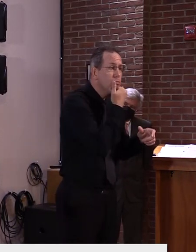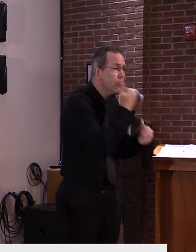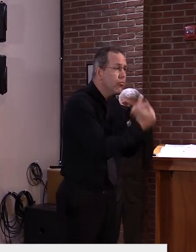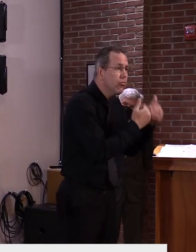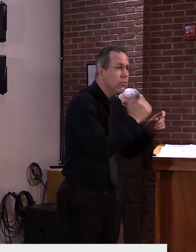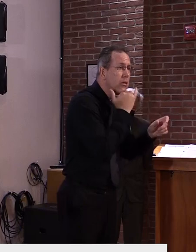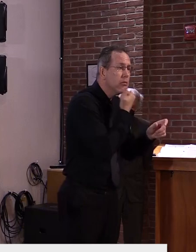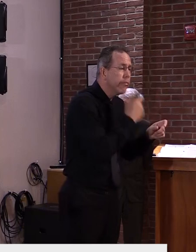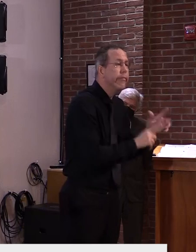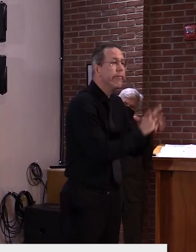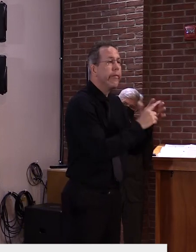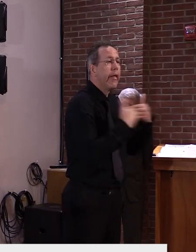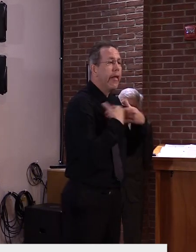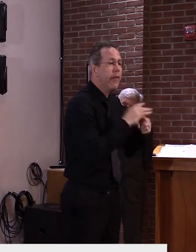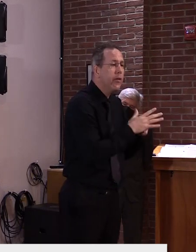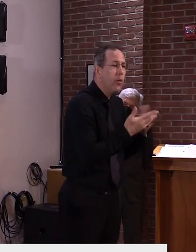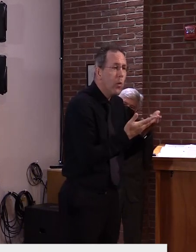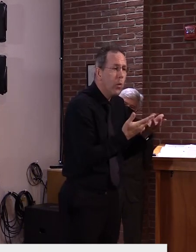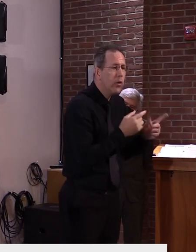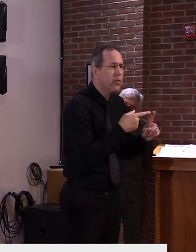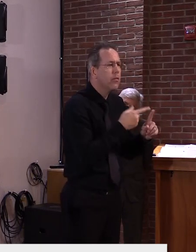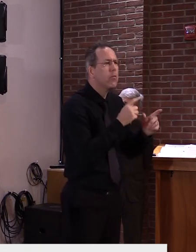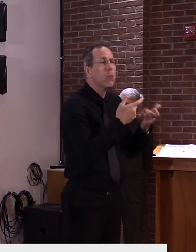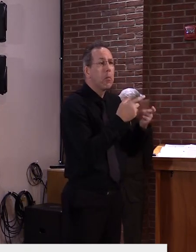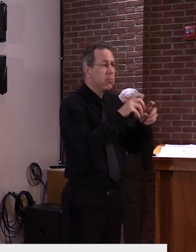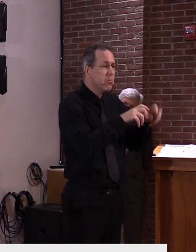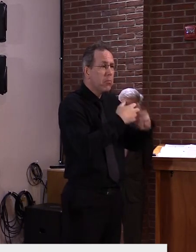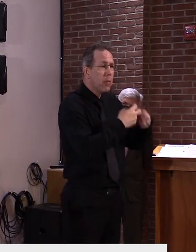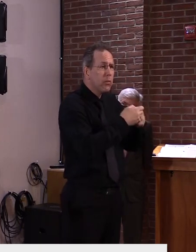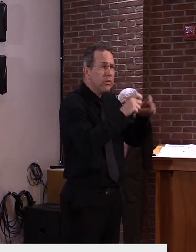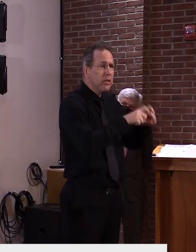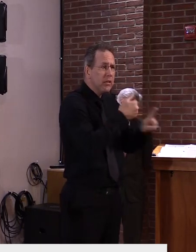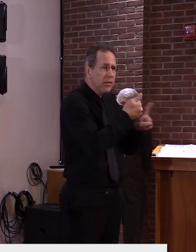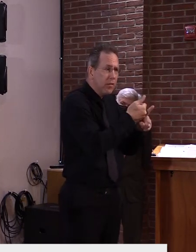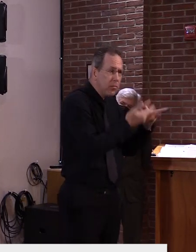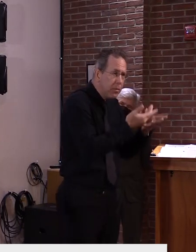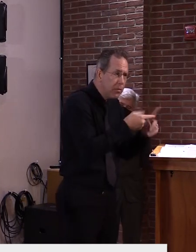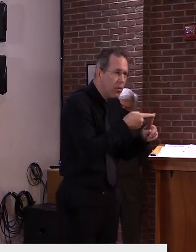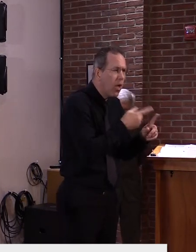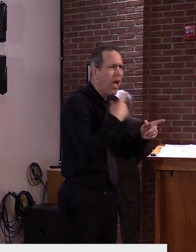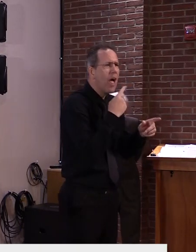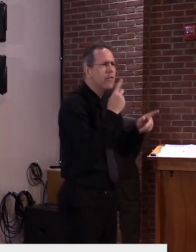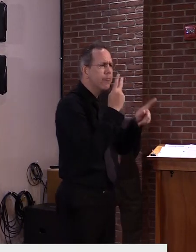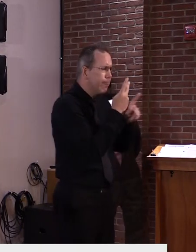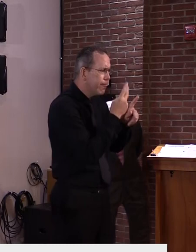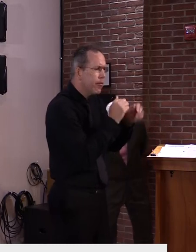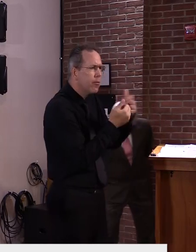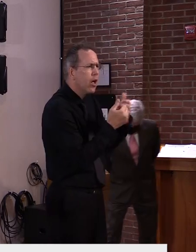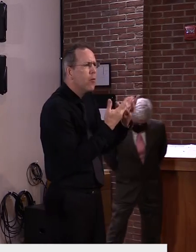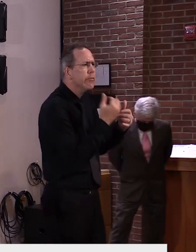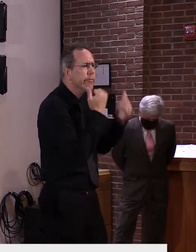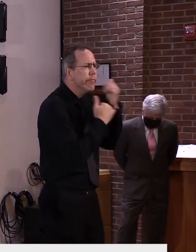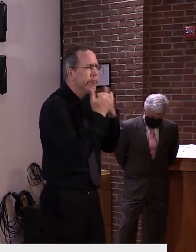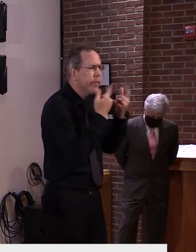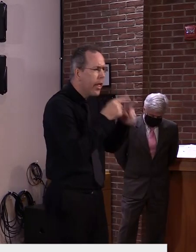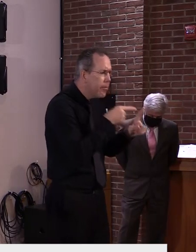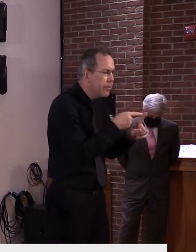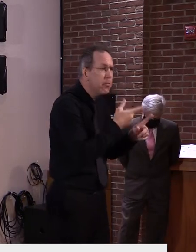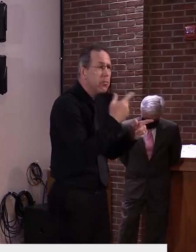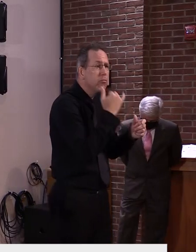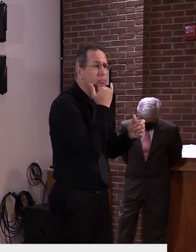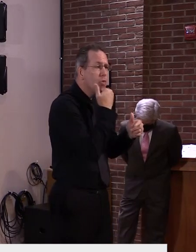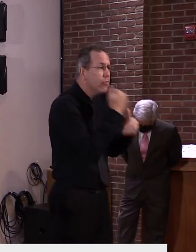machine itself, whether it has to do with calibration of the machine, whether it has to do with the environment